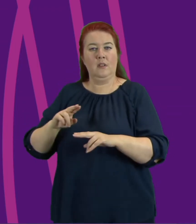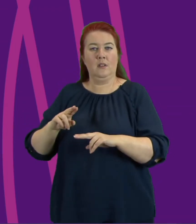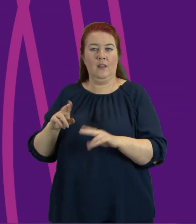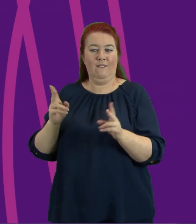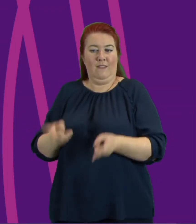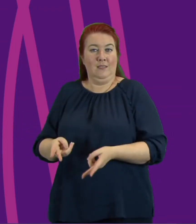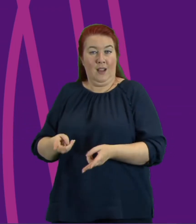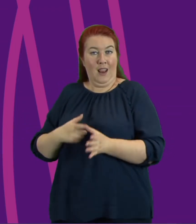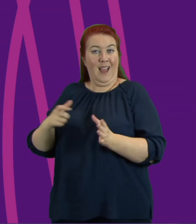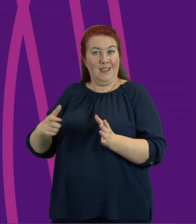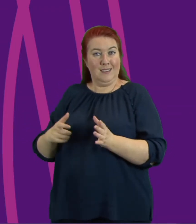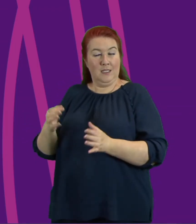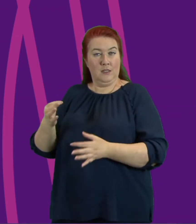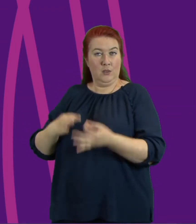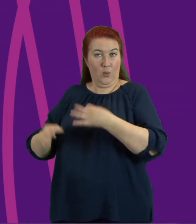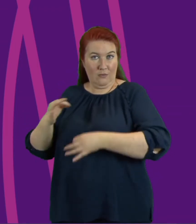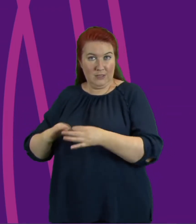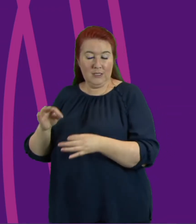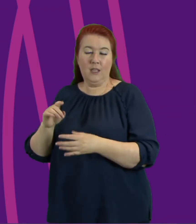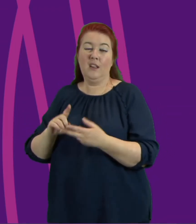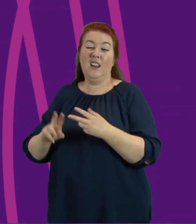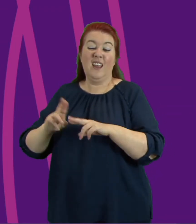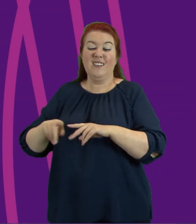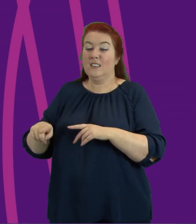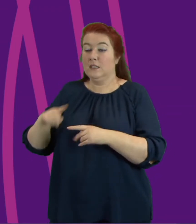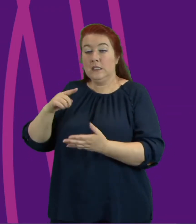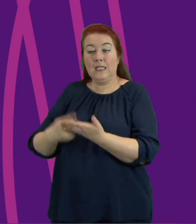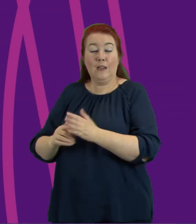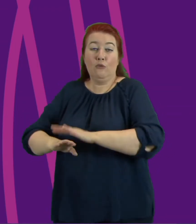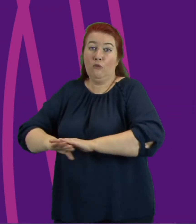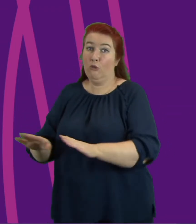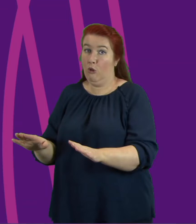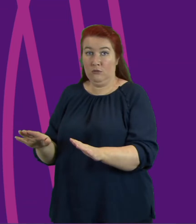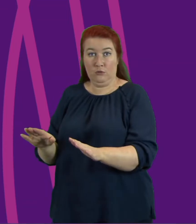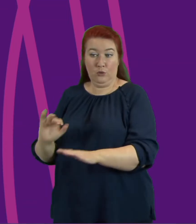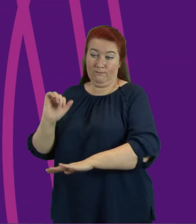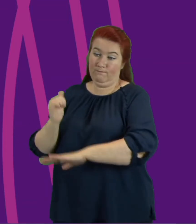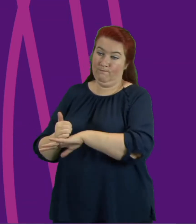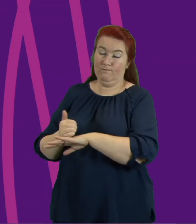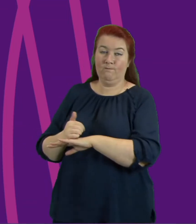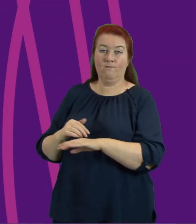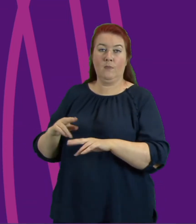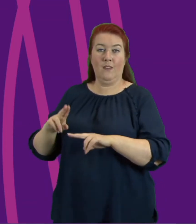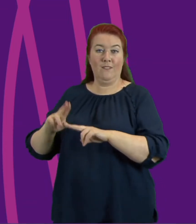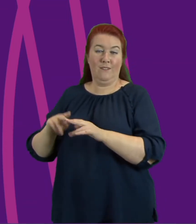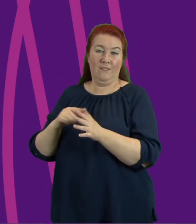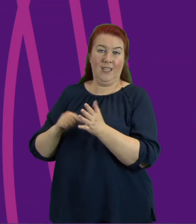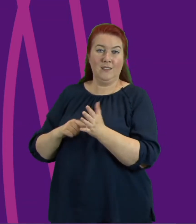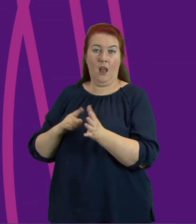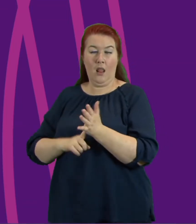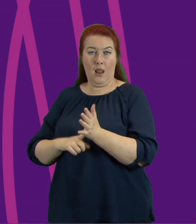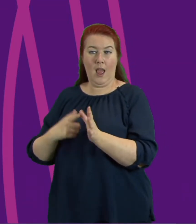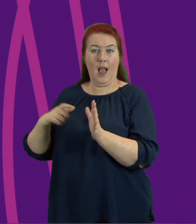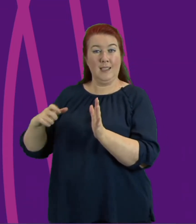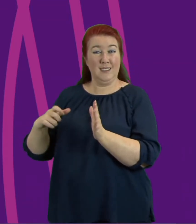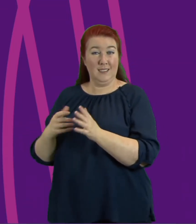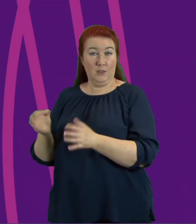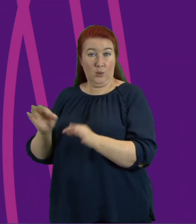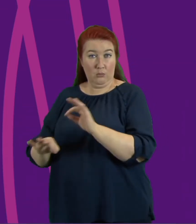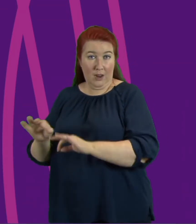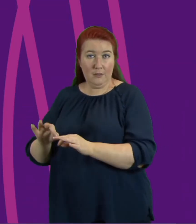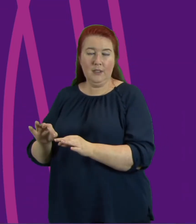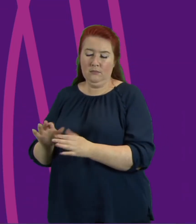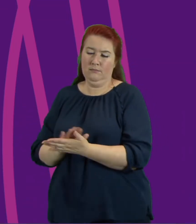if a decision in any individual case is made not to hold a fatal accident inquiry, to be prepared to review that